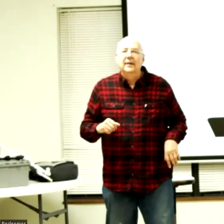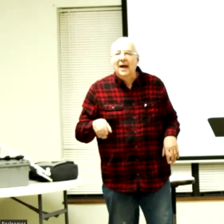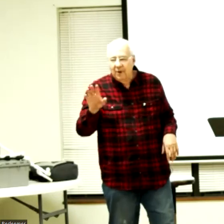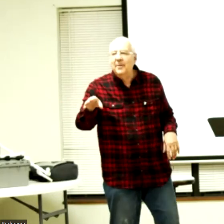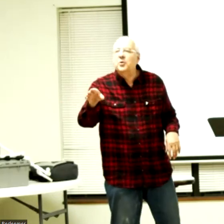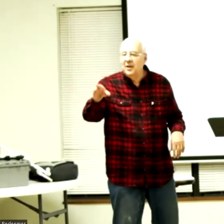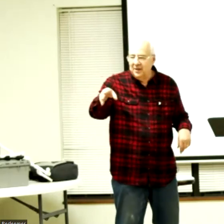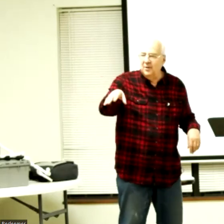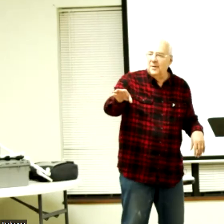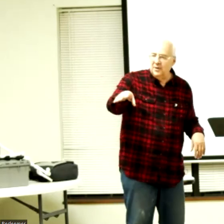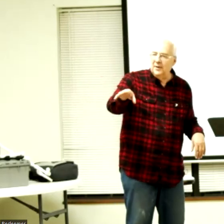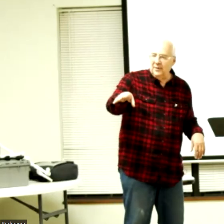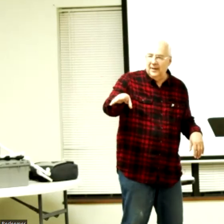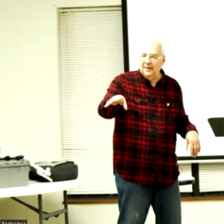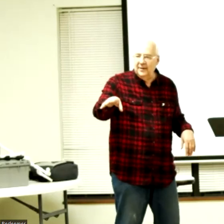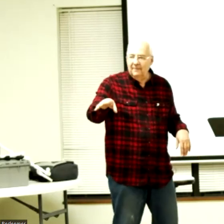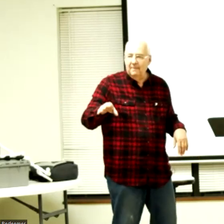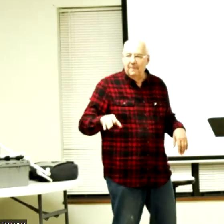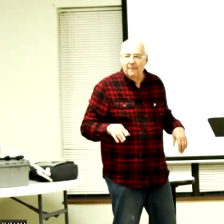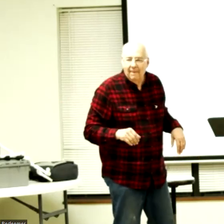I promise we'll get to do the marshmallow gun here.